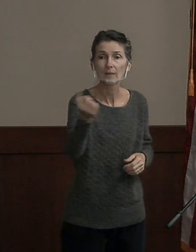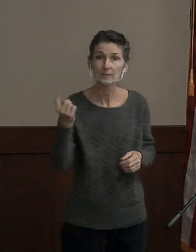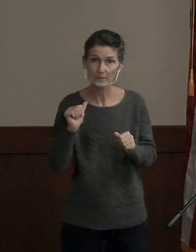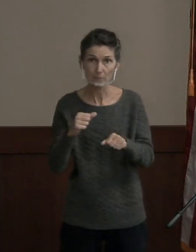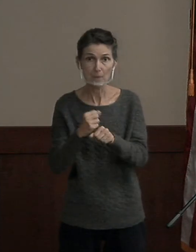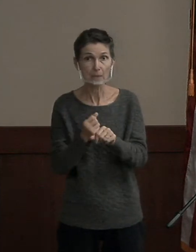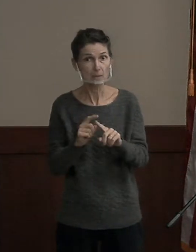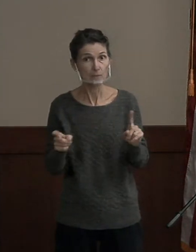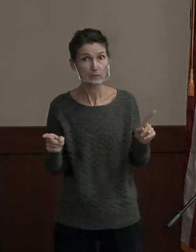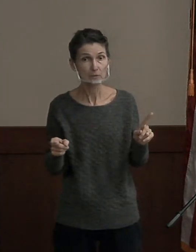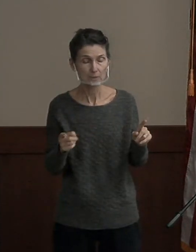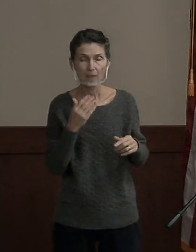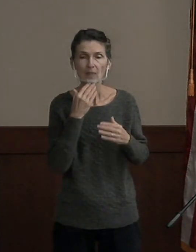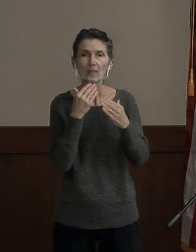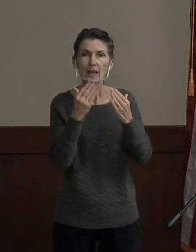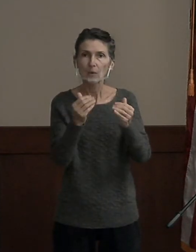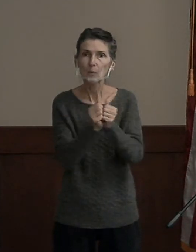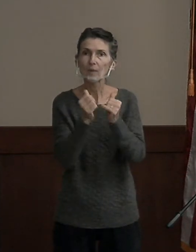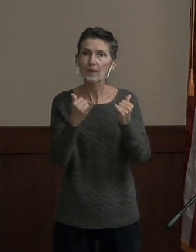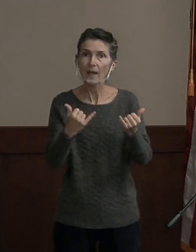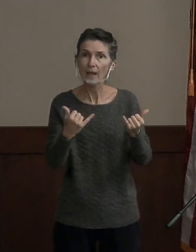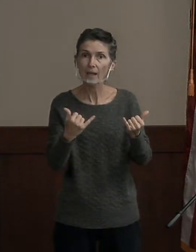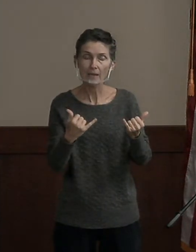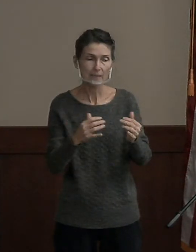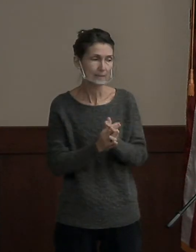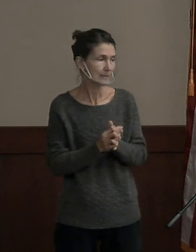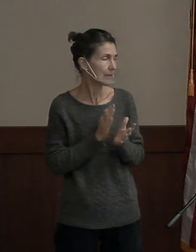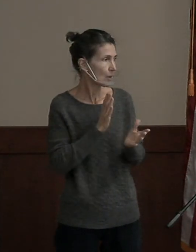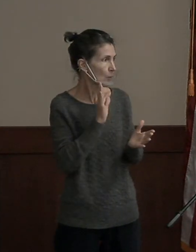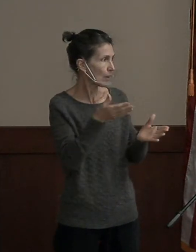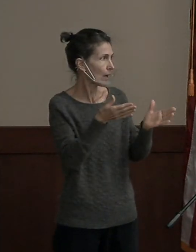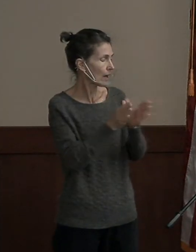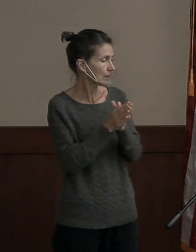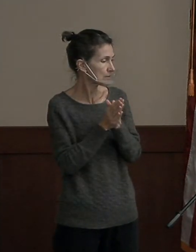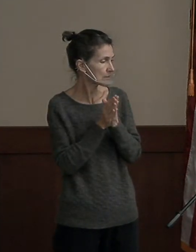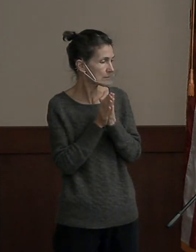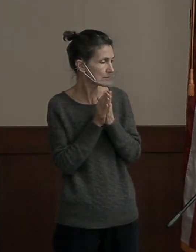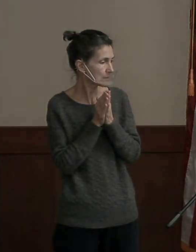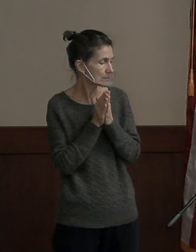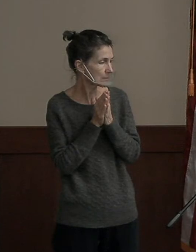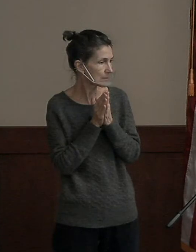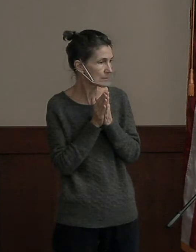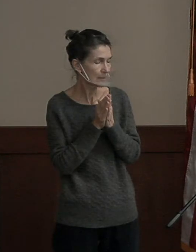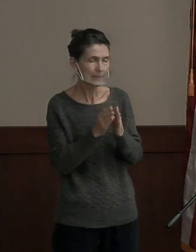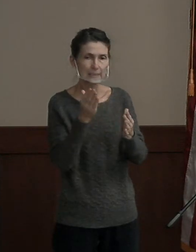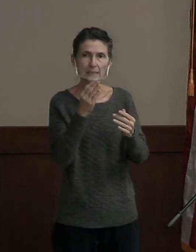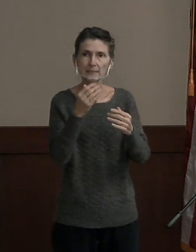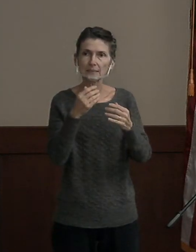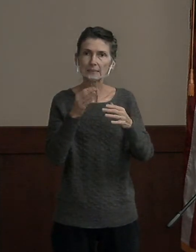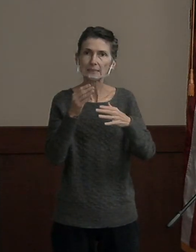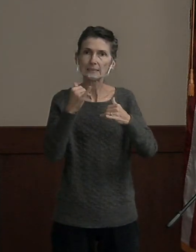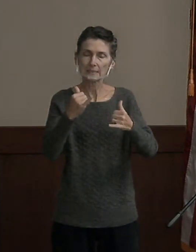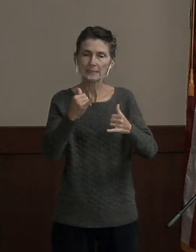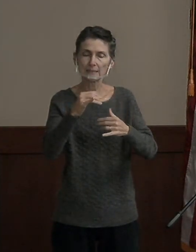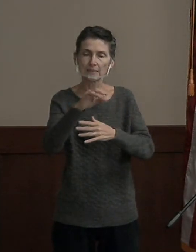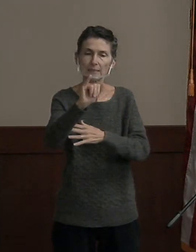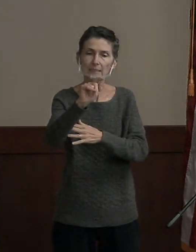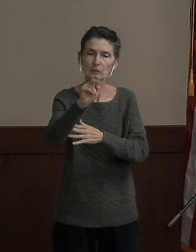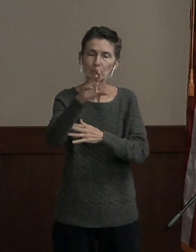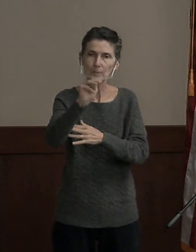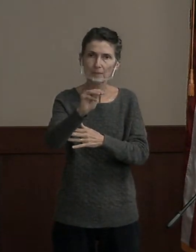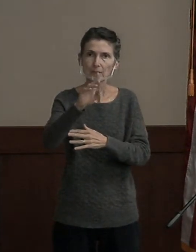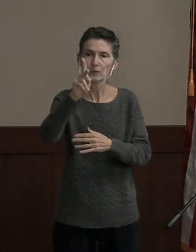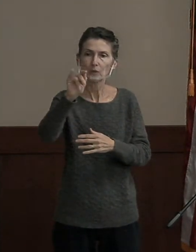difference. Thank you. And with that, I will ask Interim County Administrator, Mr. Kurt Downey, to